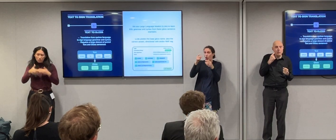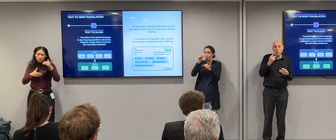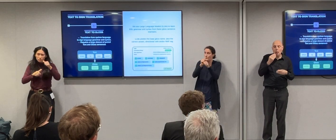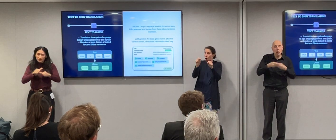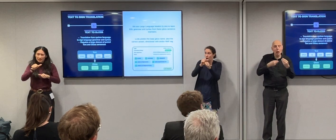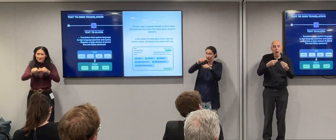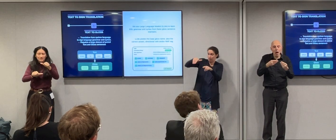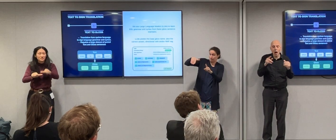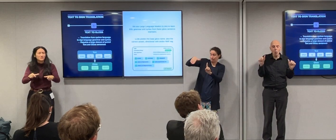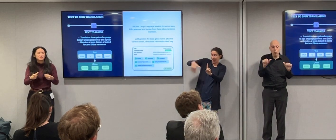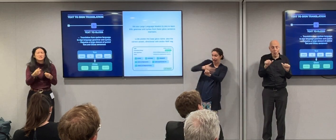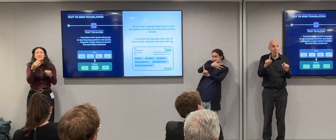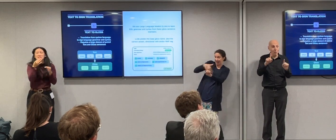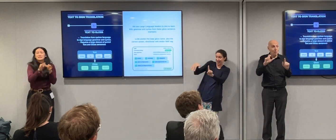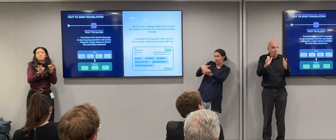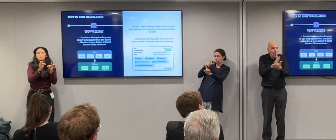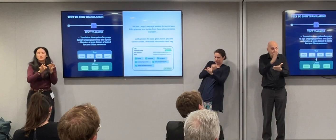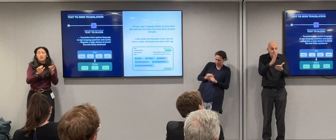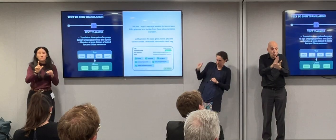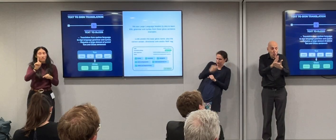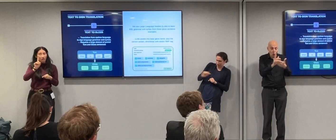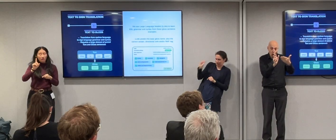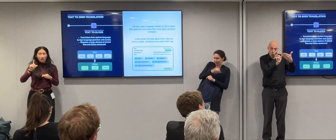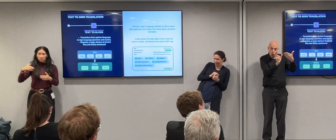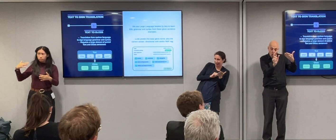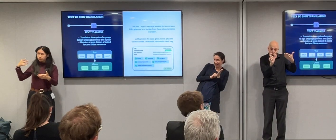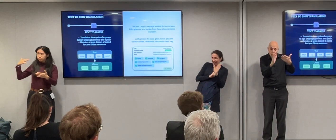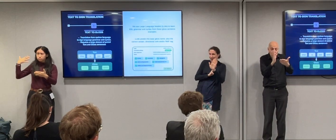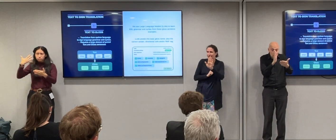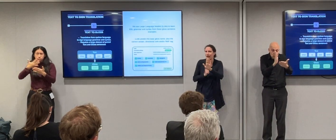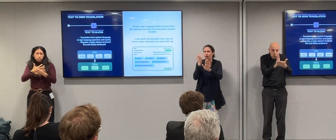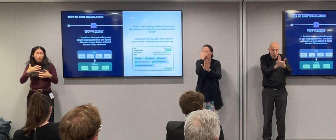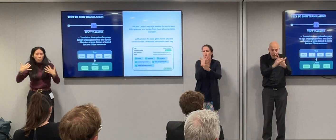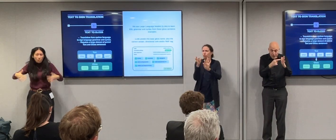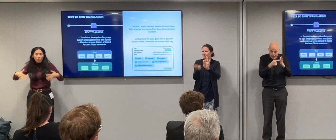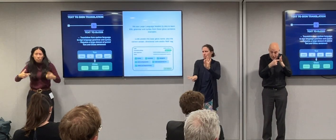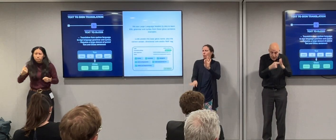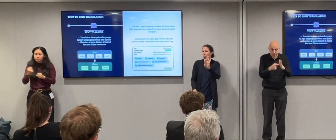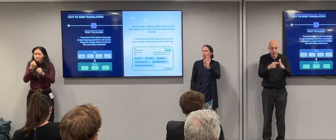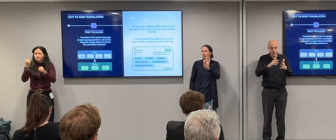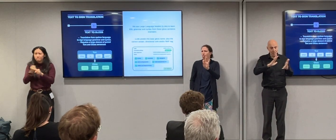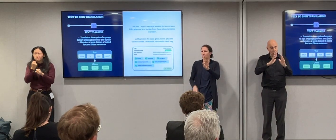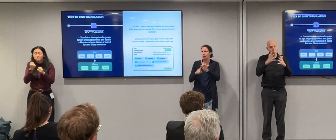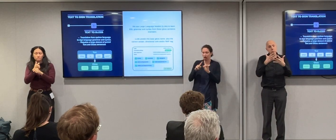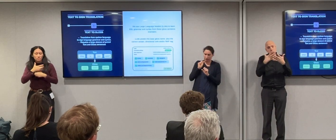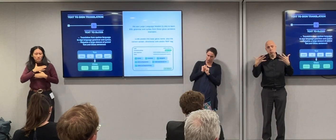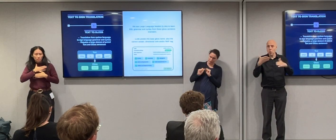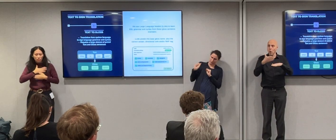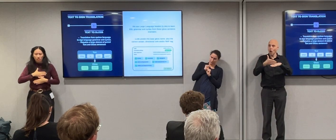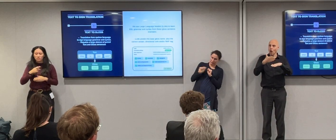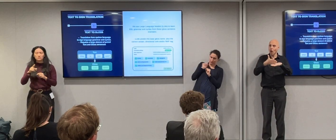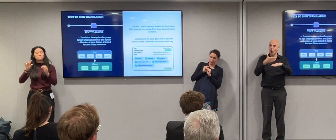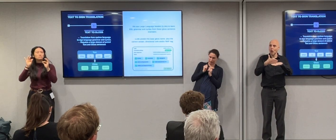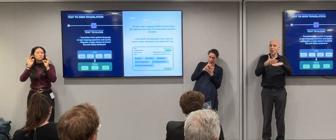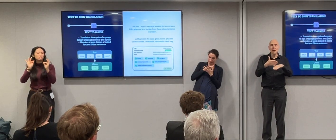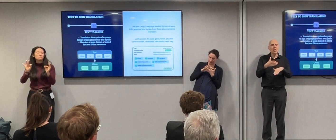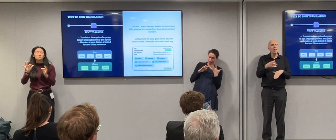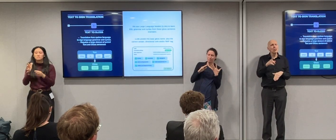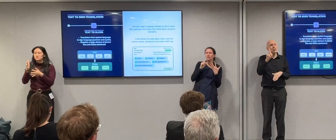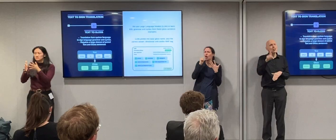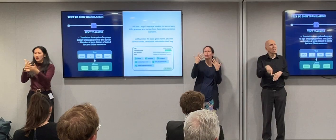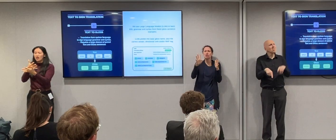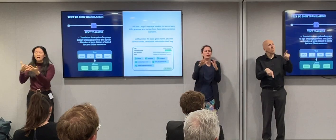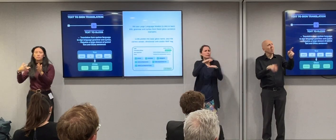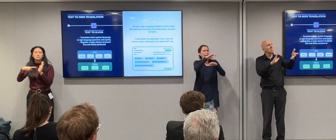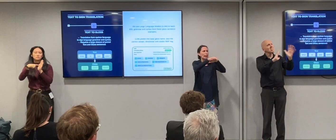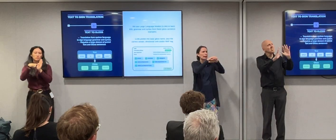of make sure those glosses are as kind of representative of sign language as possible. So it's not just what sign is it, as in the English